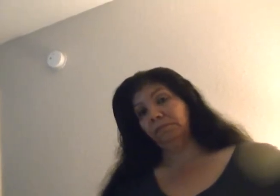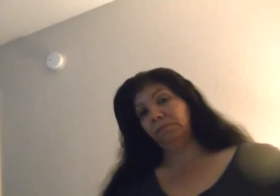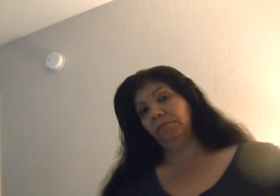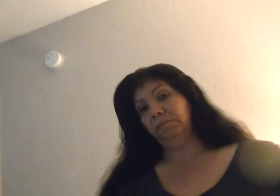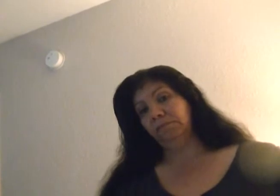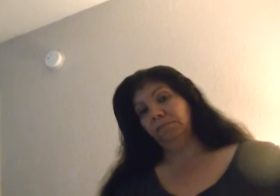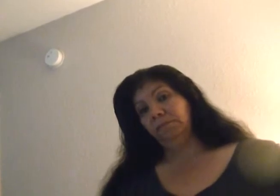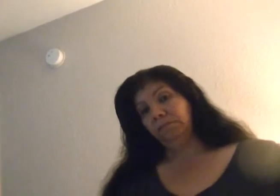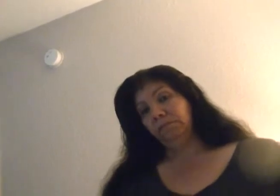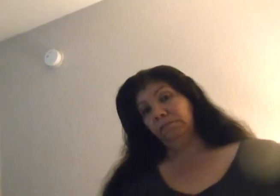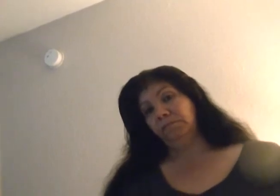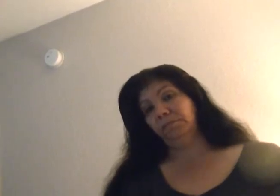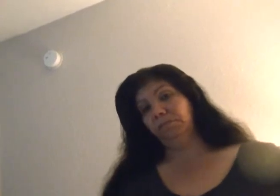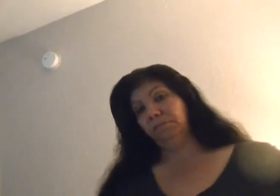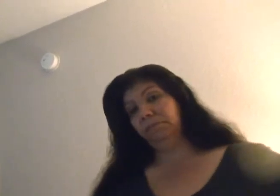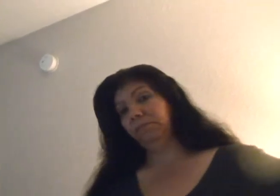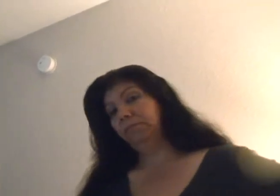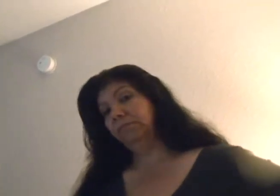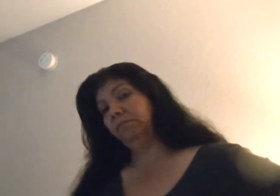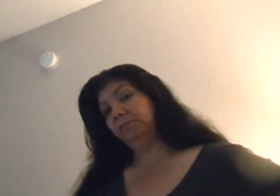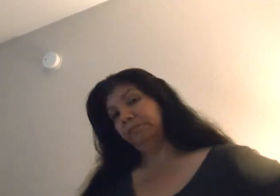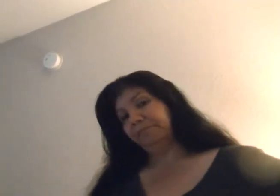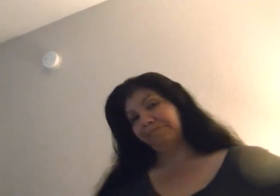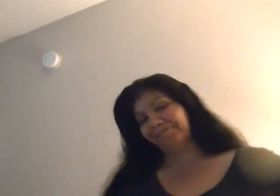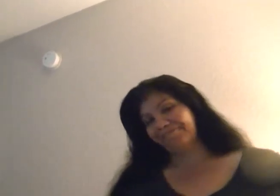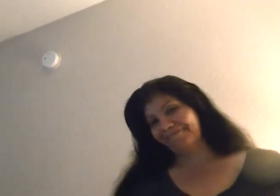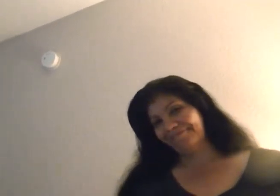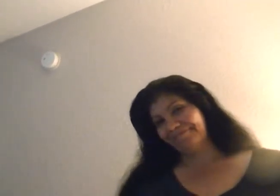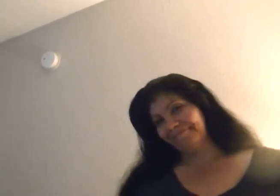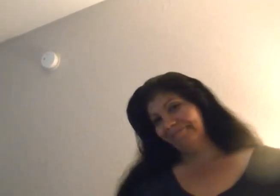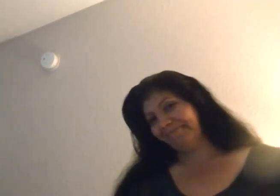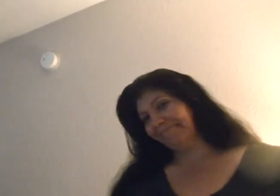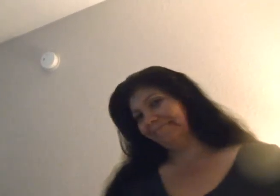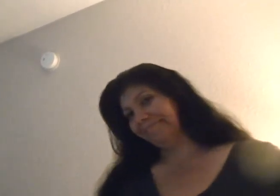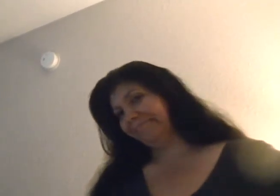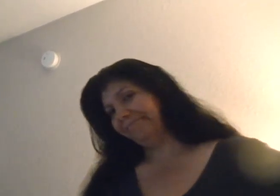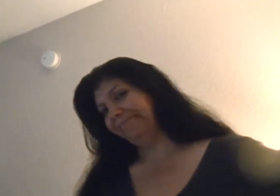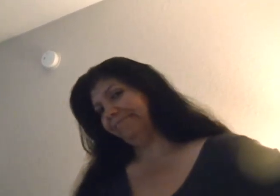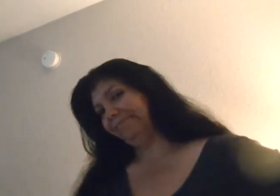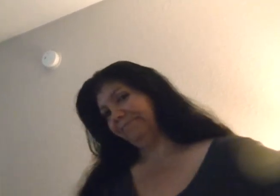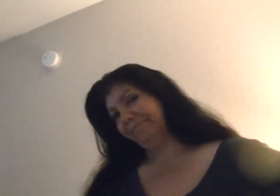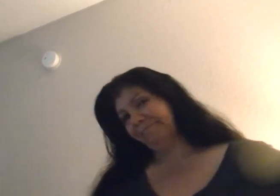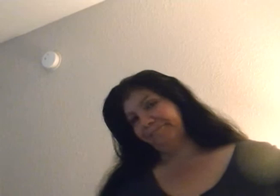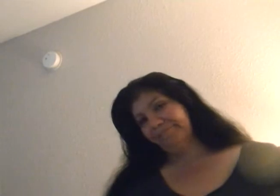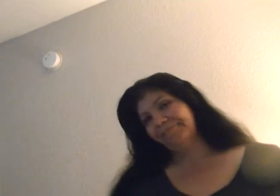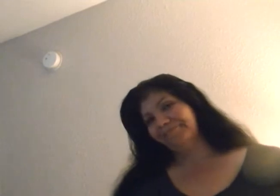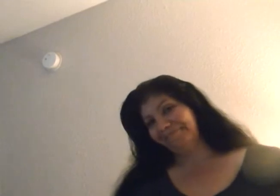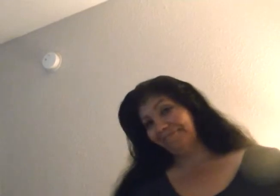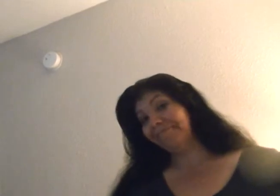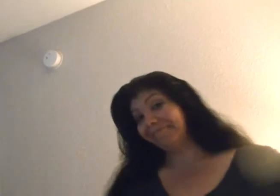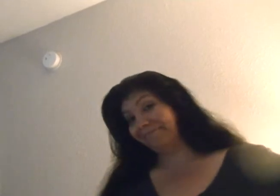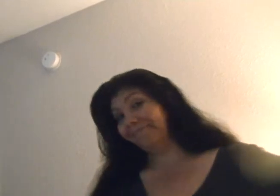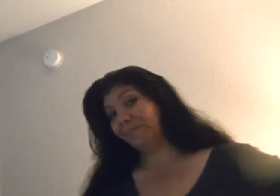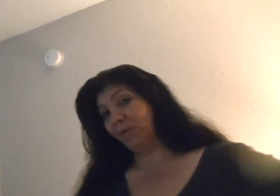We have the greatest marriage. It's the first time I've been married. That was the best time of my life, but at the same time, it's been the hardest time of my life. Oh,